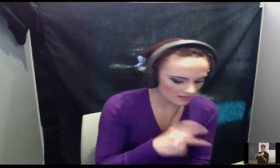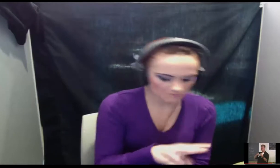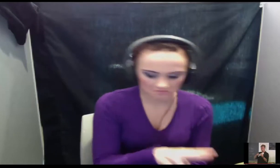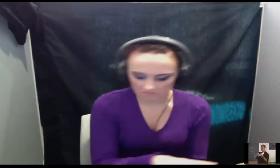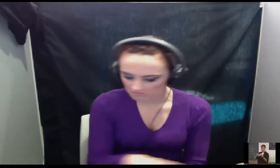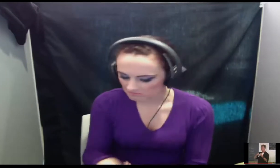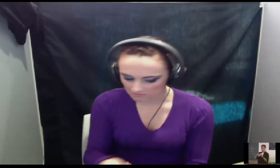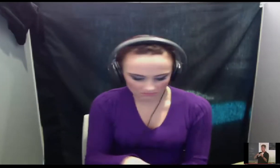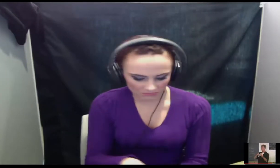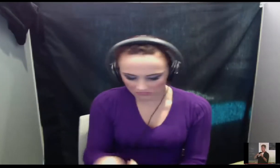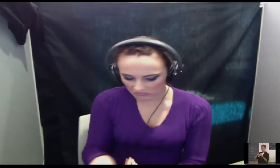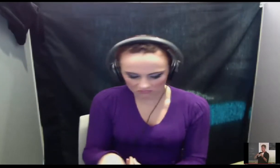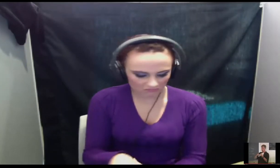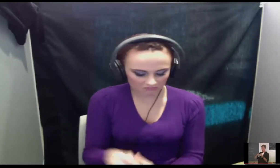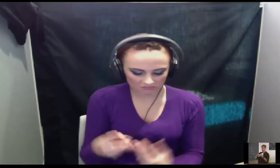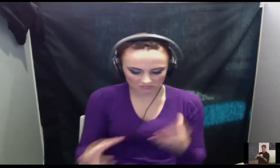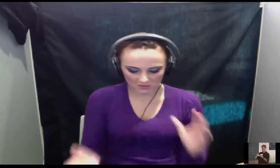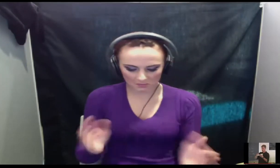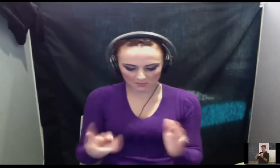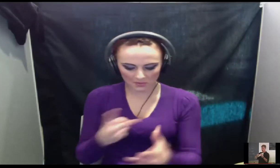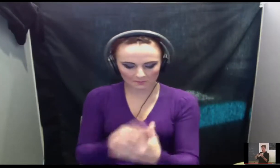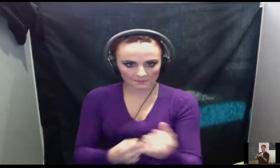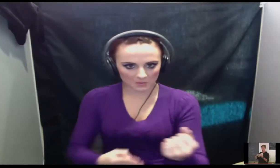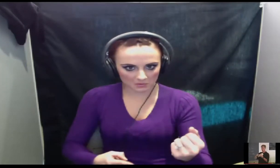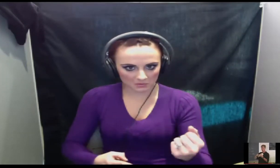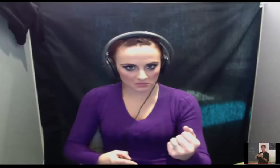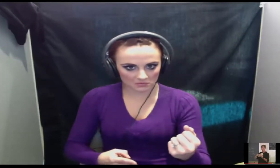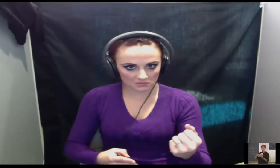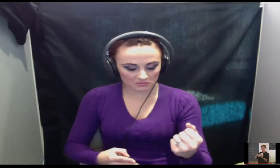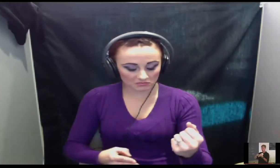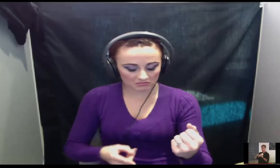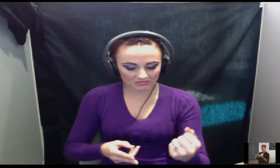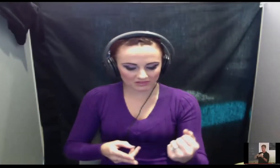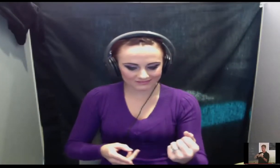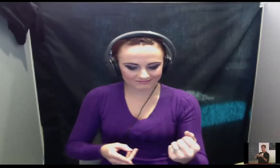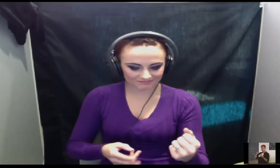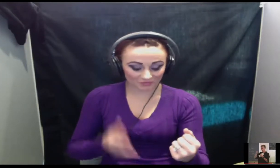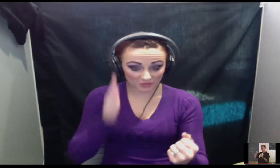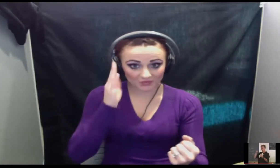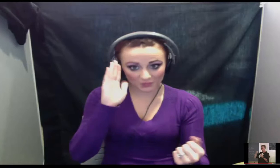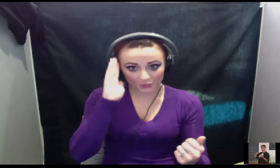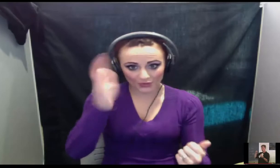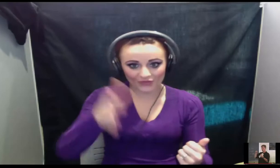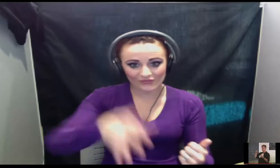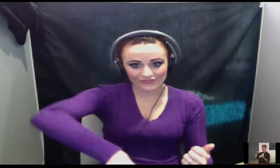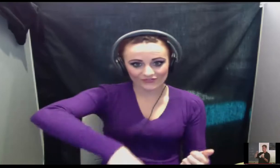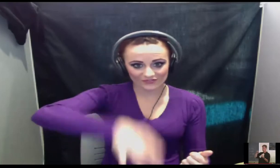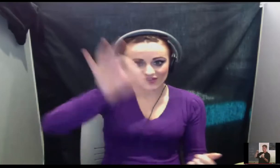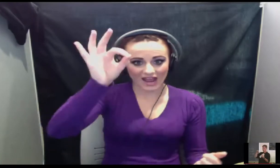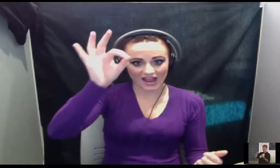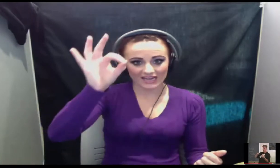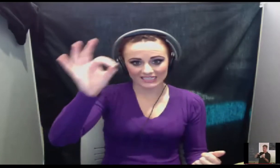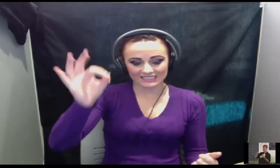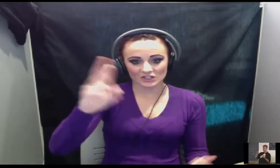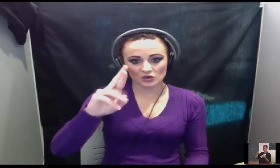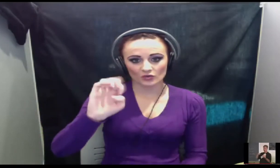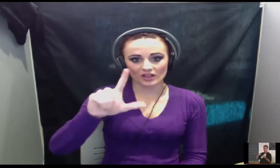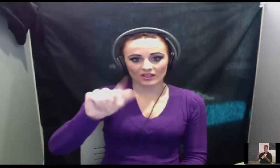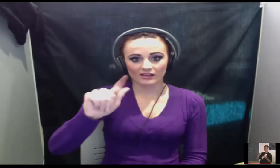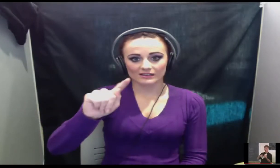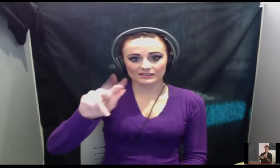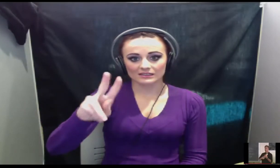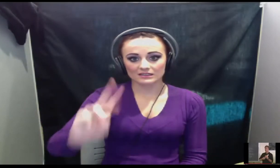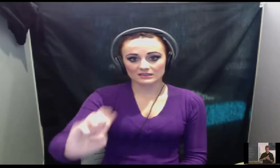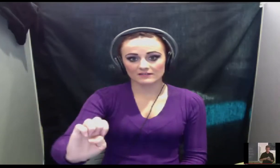little formula, which is really easy. I'll show you in just a bit. And you come up with the relative humidity, or actually what the humidity is in the